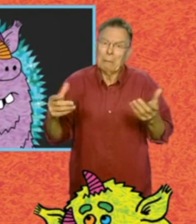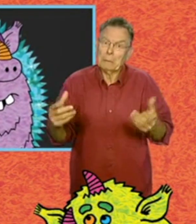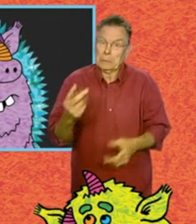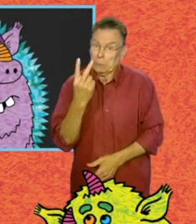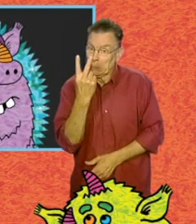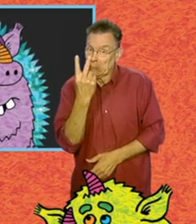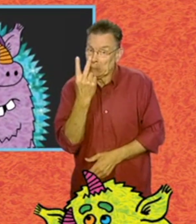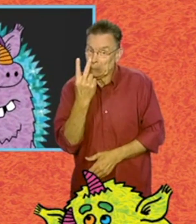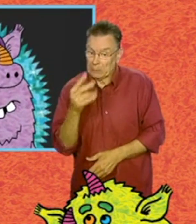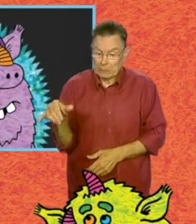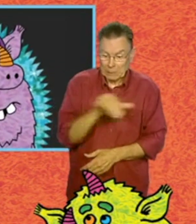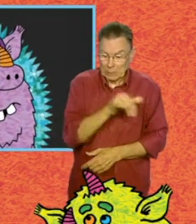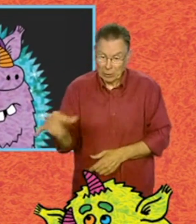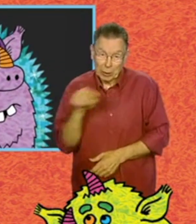there are two possibilities.